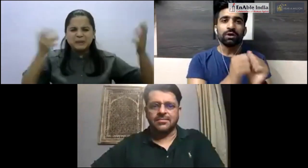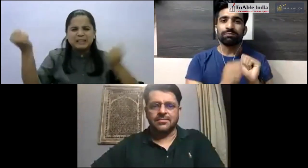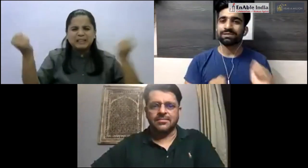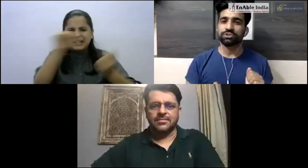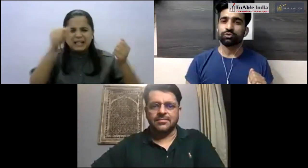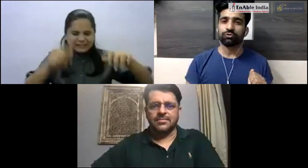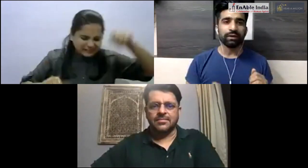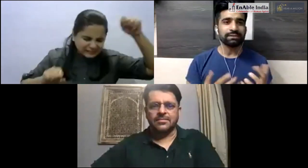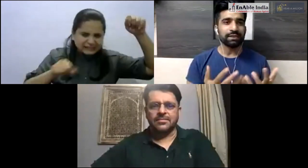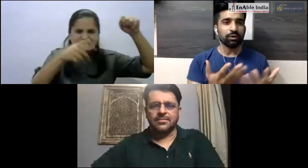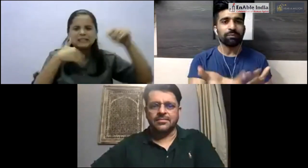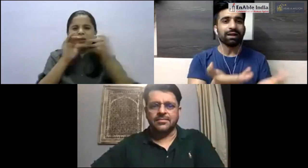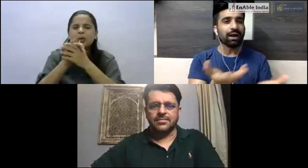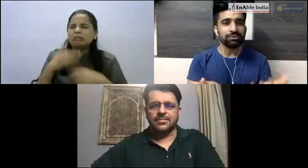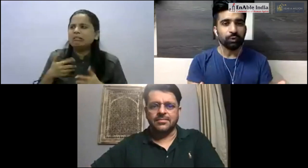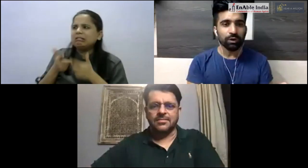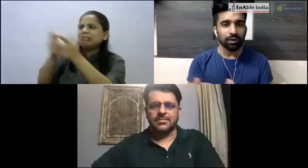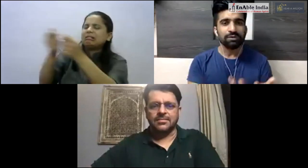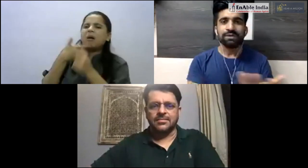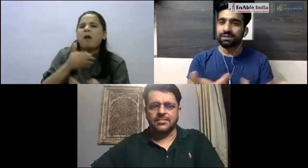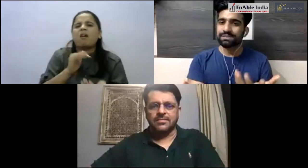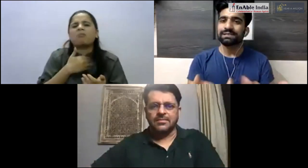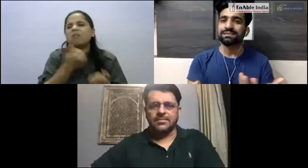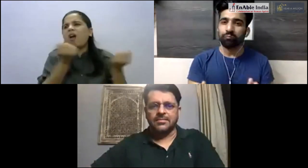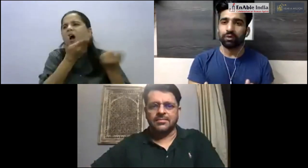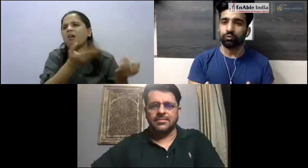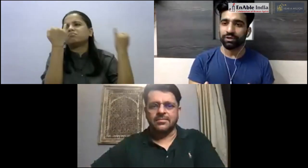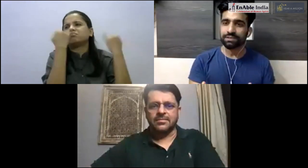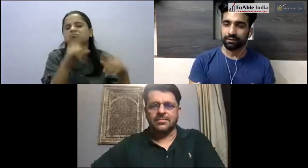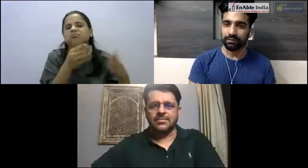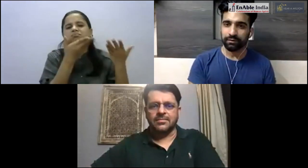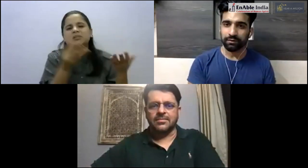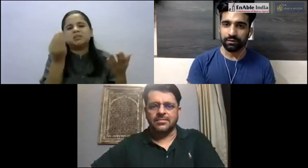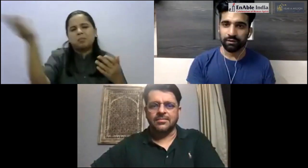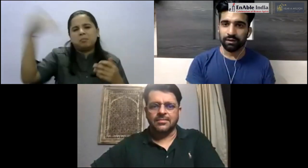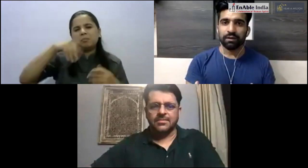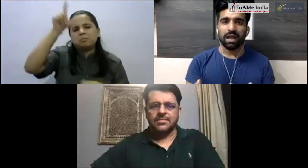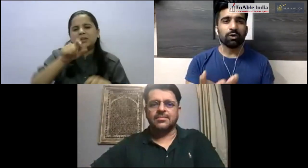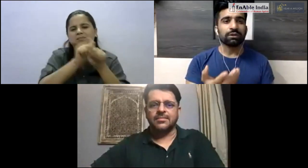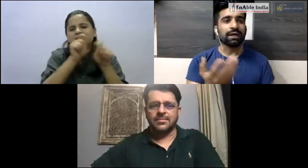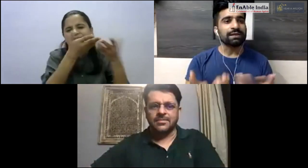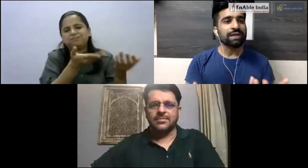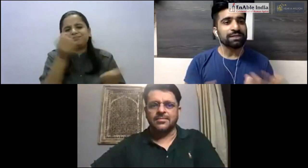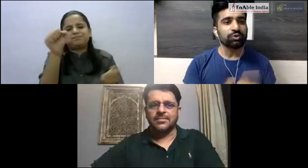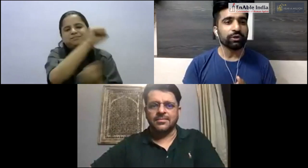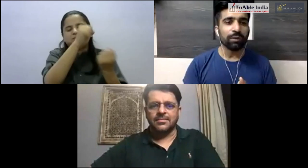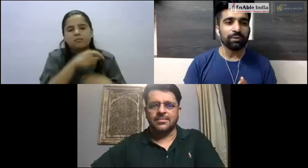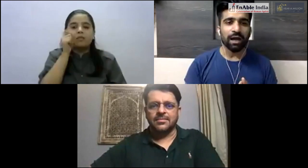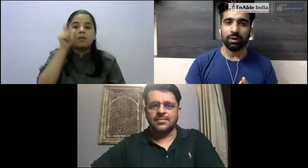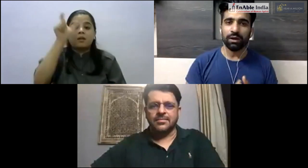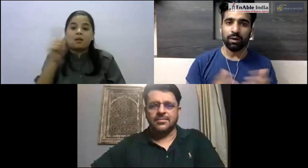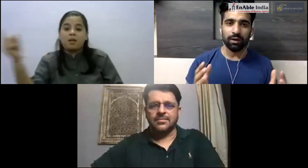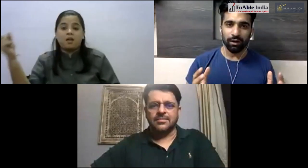to message your friend and saying, okay, my car is broken down, send someone to fix it. Now the garage guy is going to come